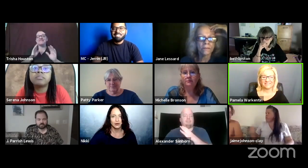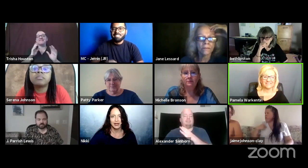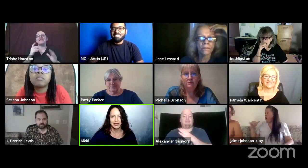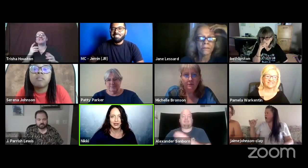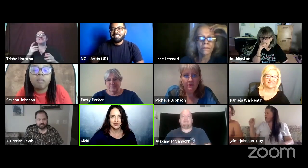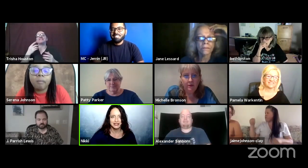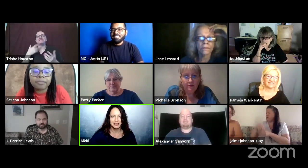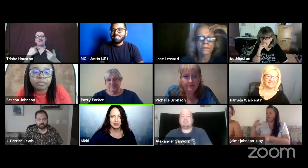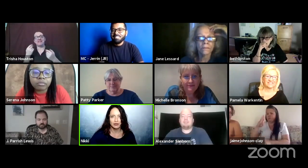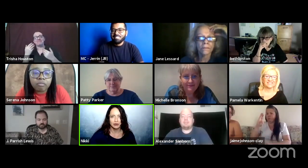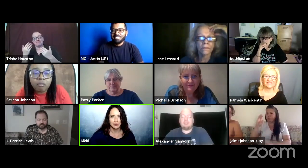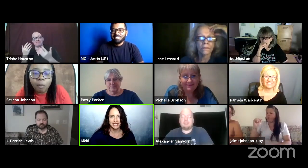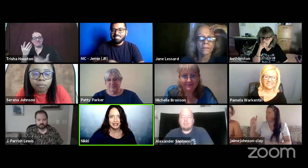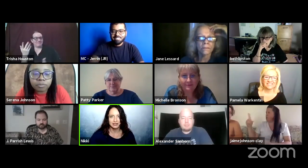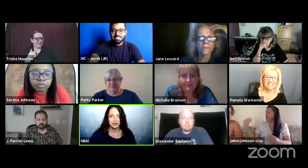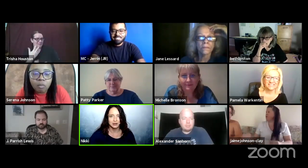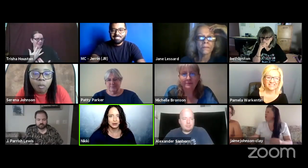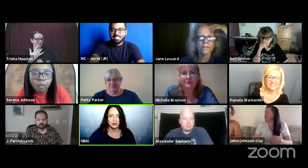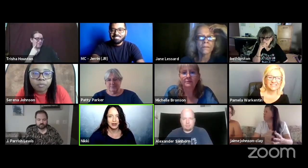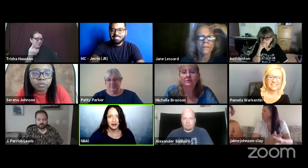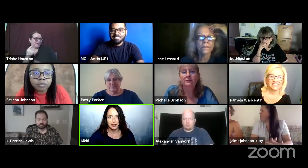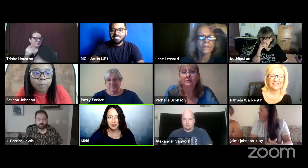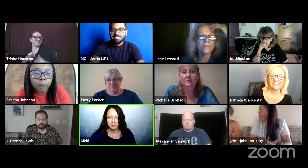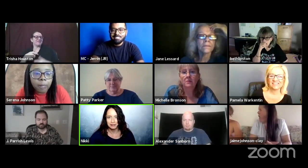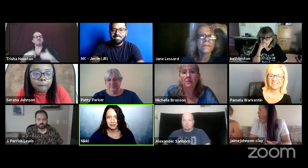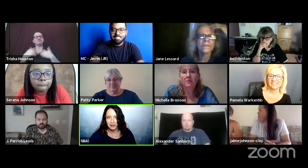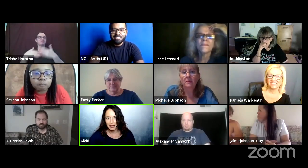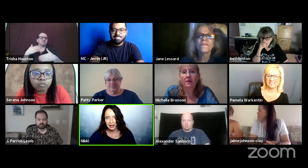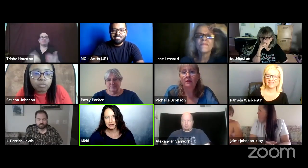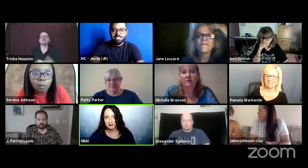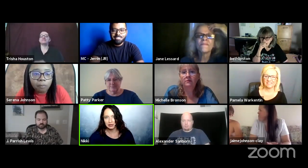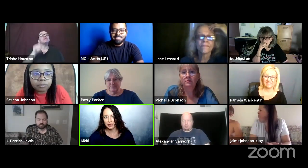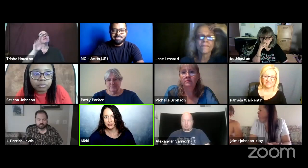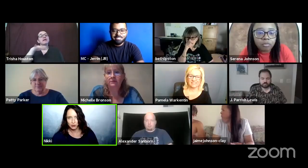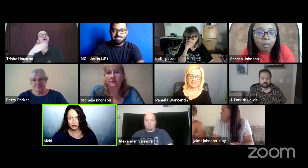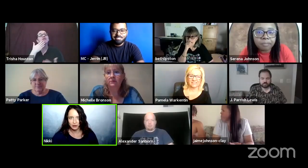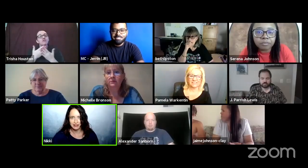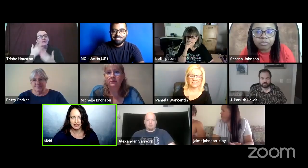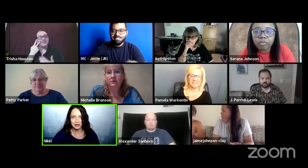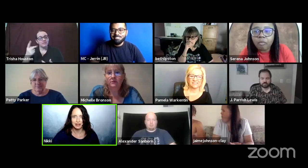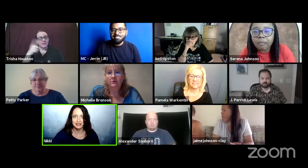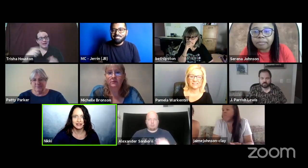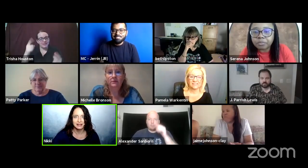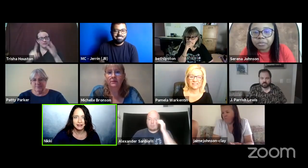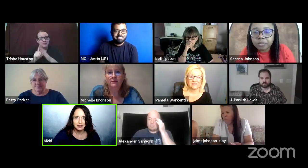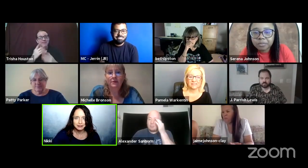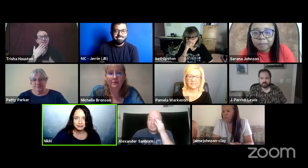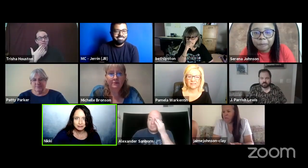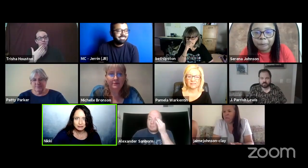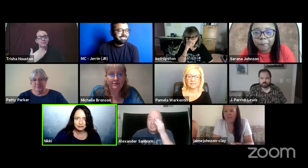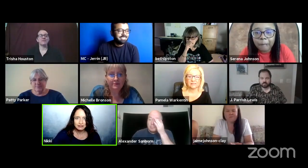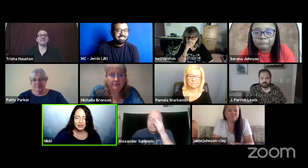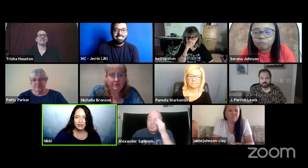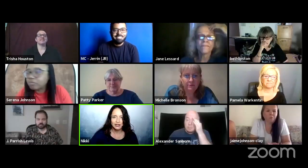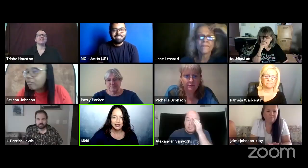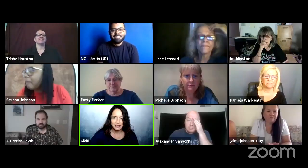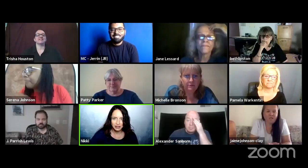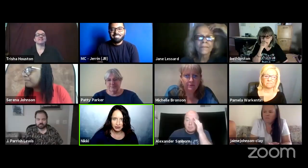go ahead and use this time before we begin to hang out a little bit and socialize a bit. Good to see you all. Thank you